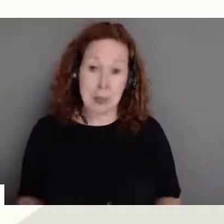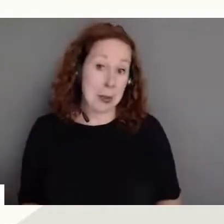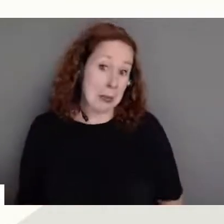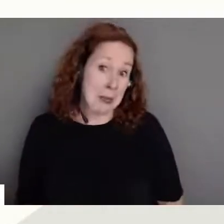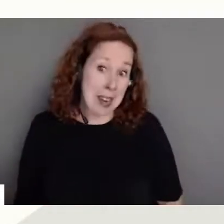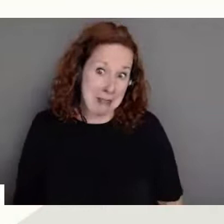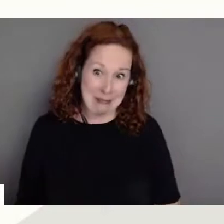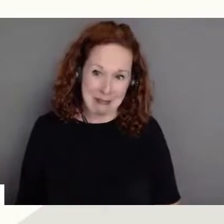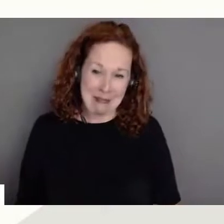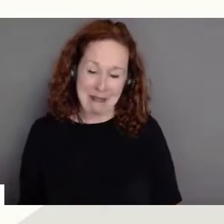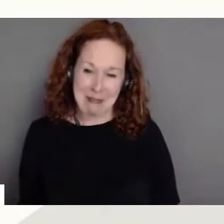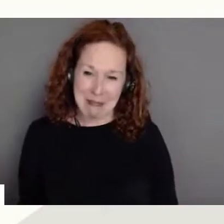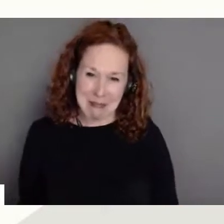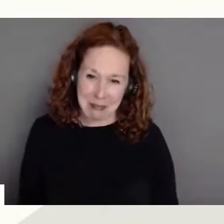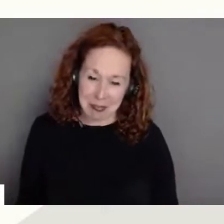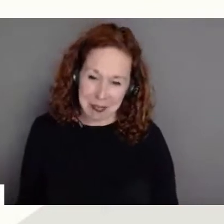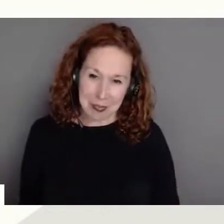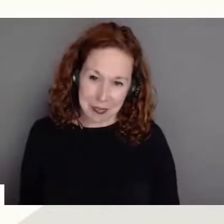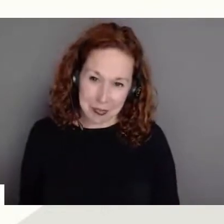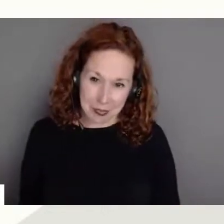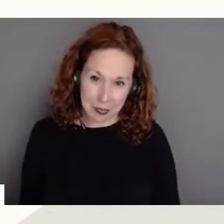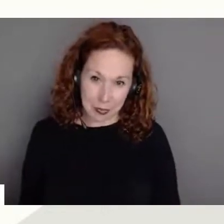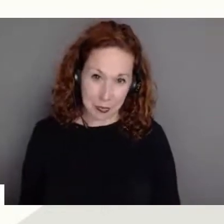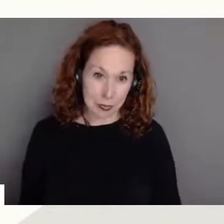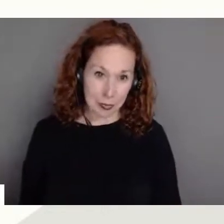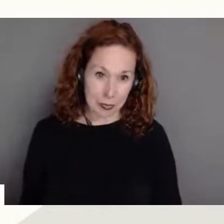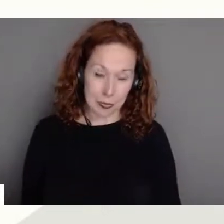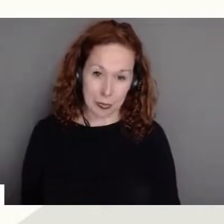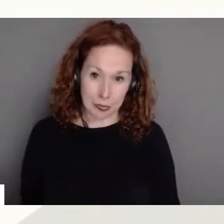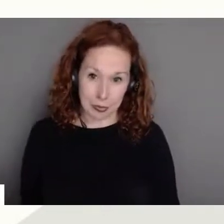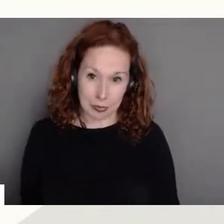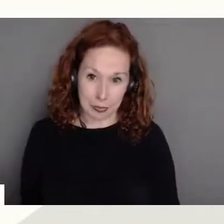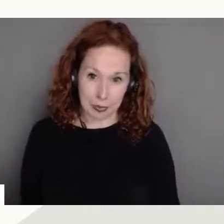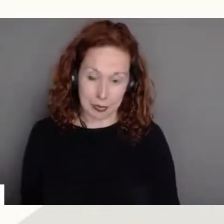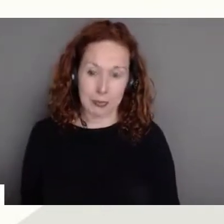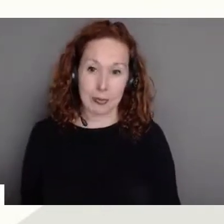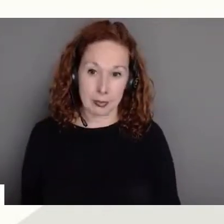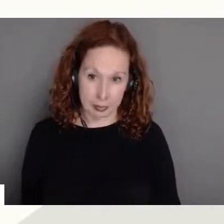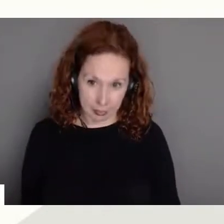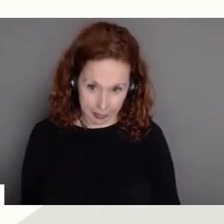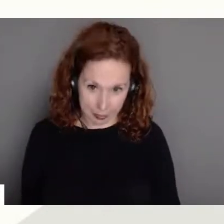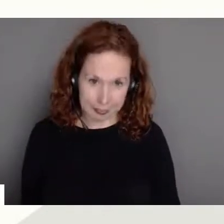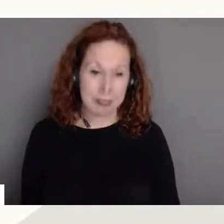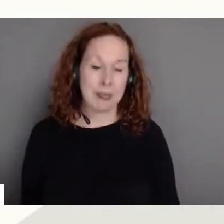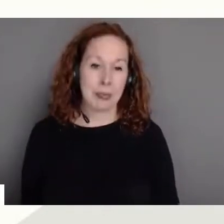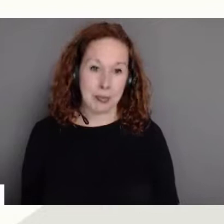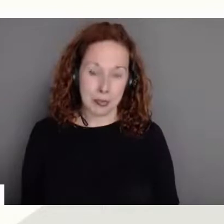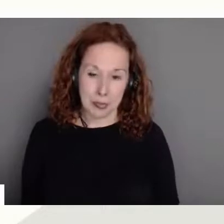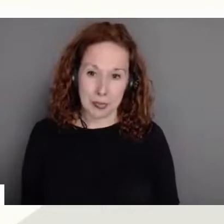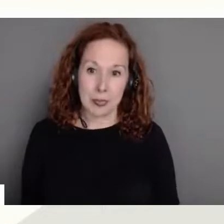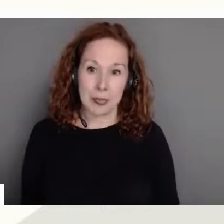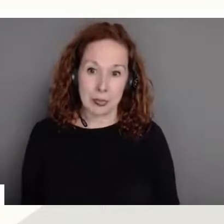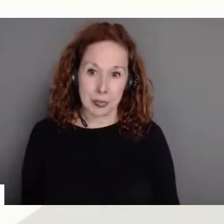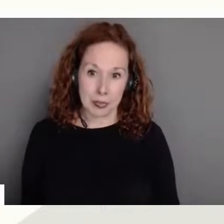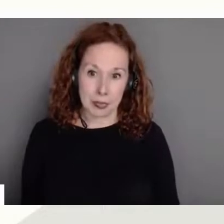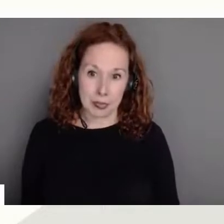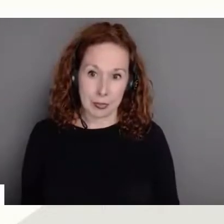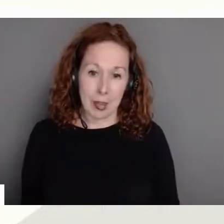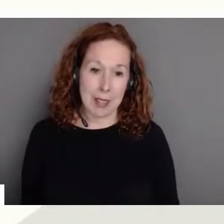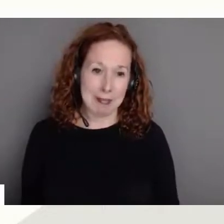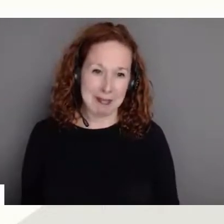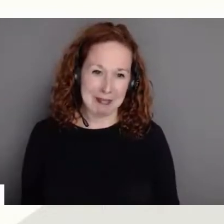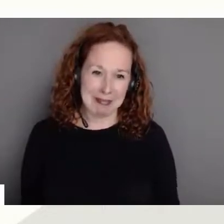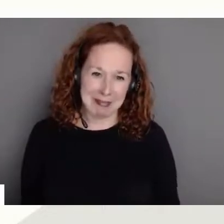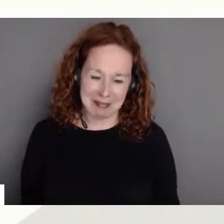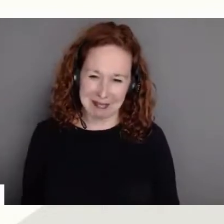voice. So yeah. Yeah. Yeah, and you used, two types of voice because your hands are your voice, but your beautiful, like,